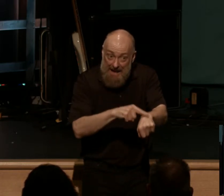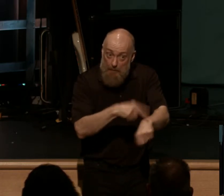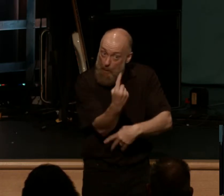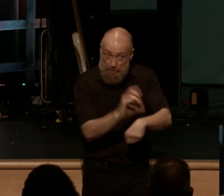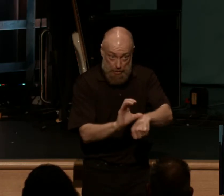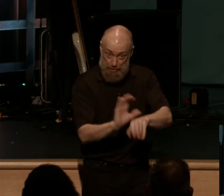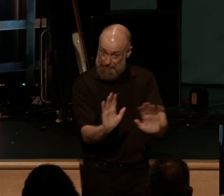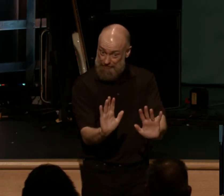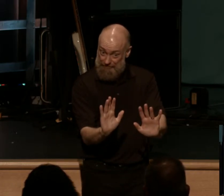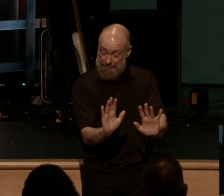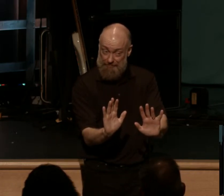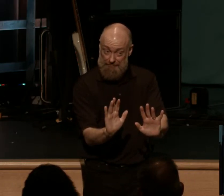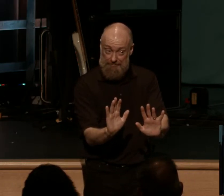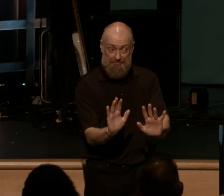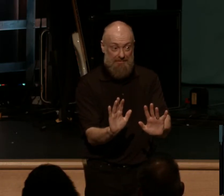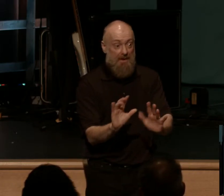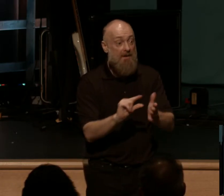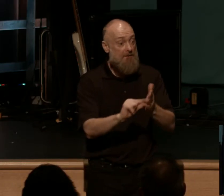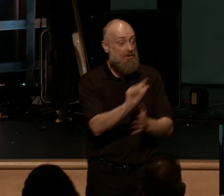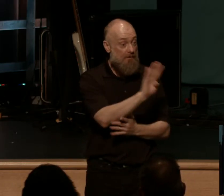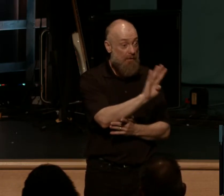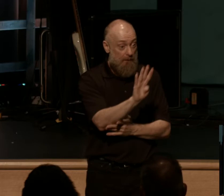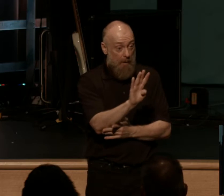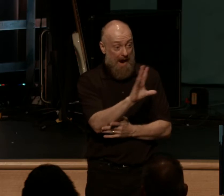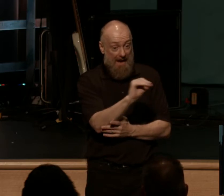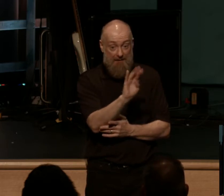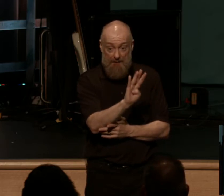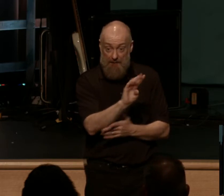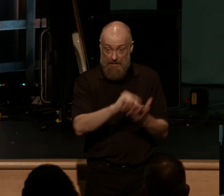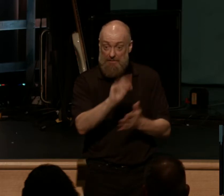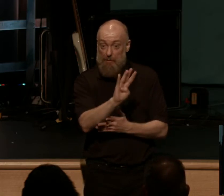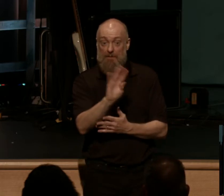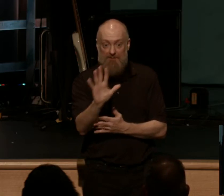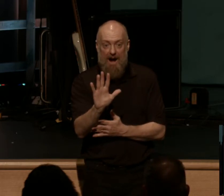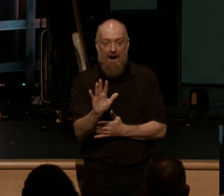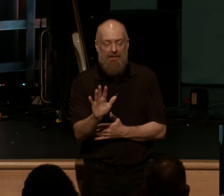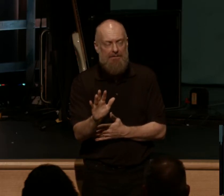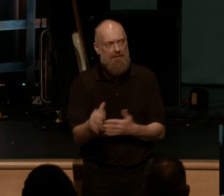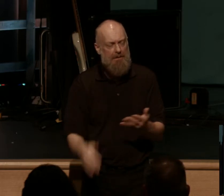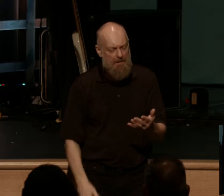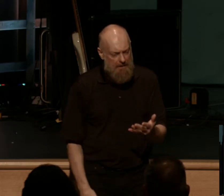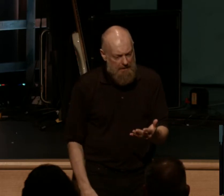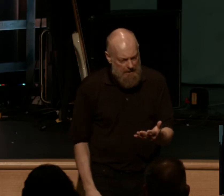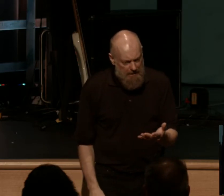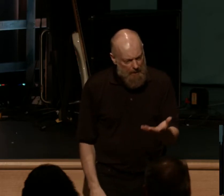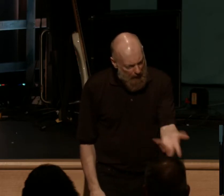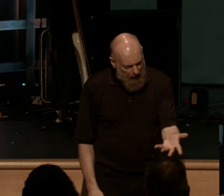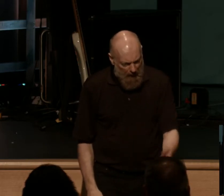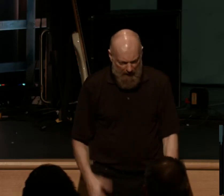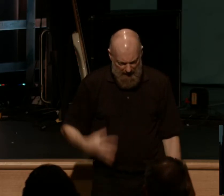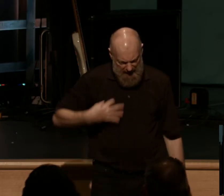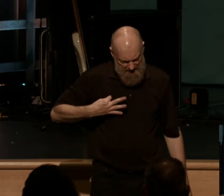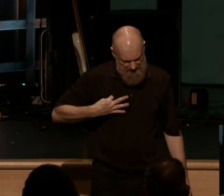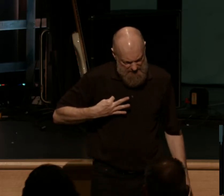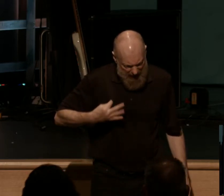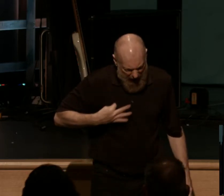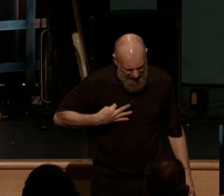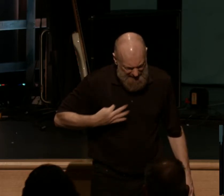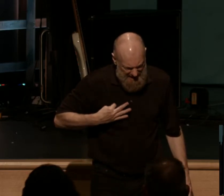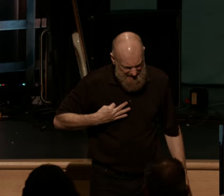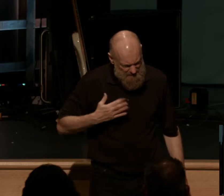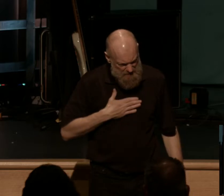are in balance. But all that to say, though, in verses 44 and 45, you have an extraordinary, voluntary,